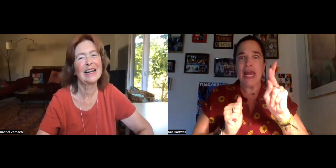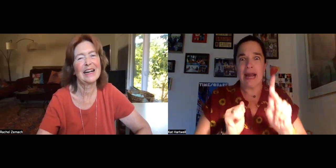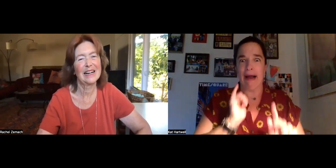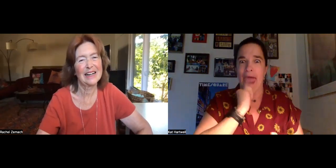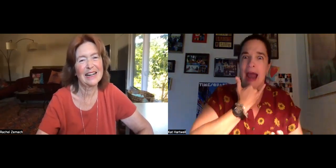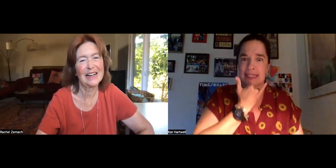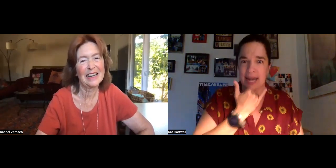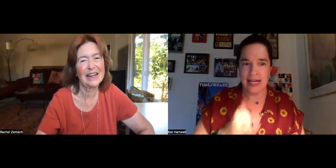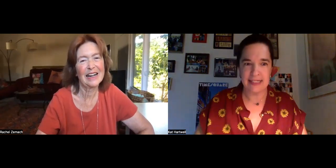freak accident.